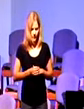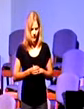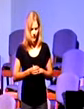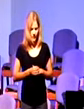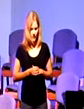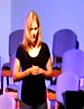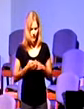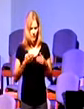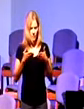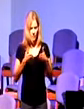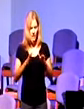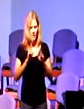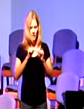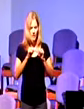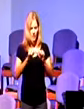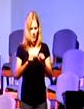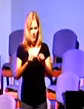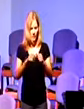May it continue.